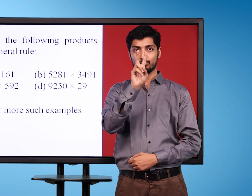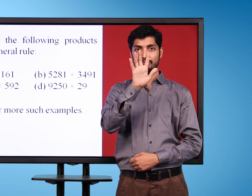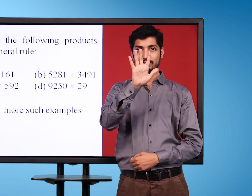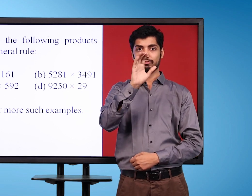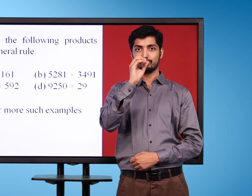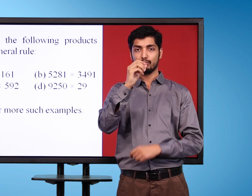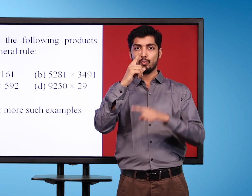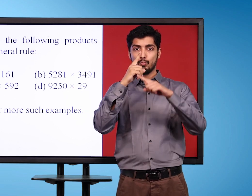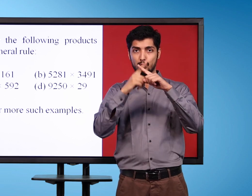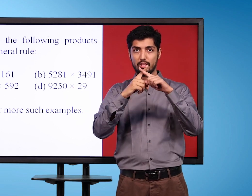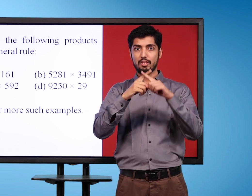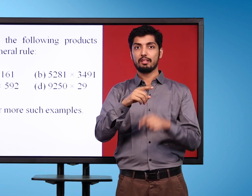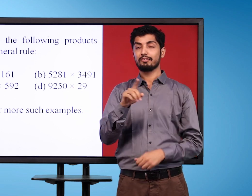9,250 multiplied by 29.